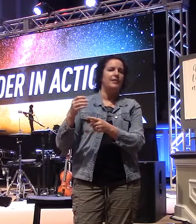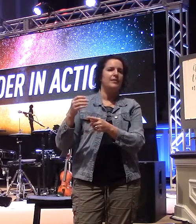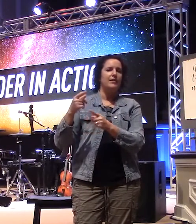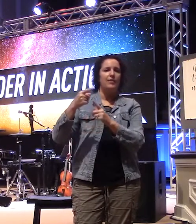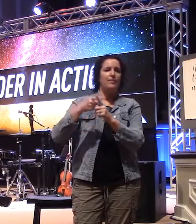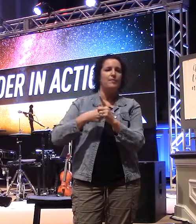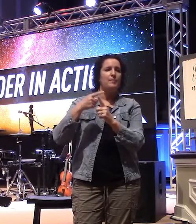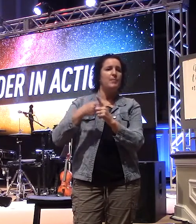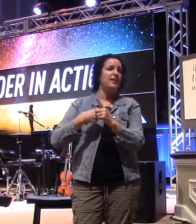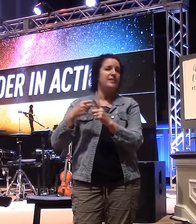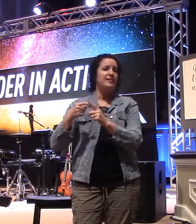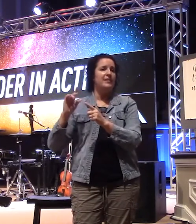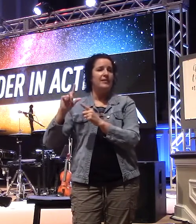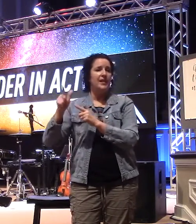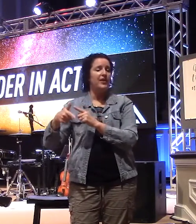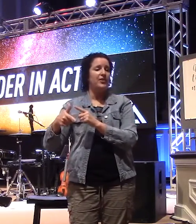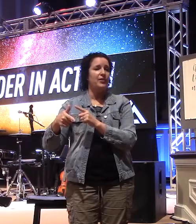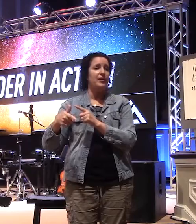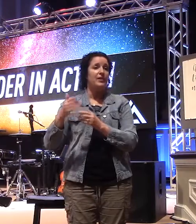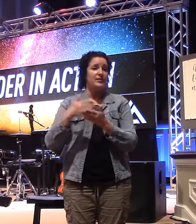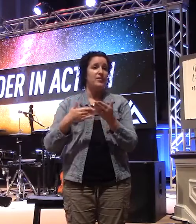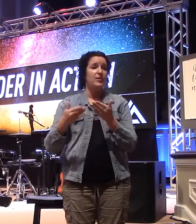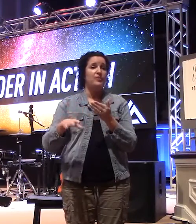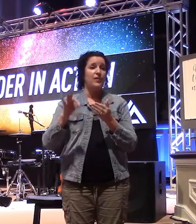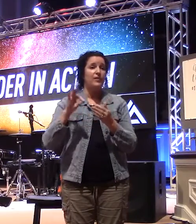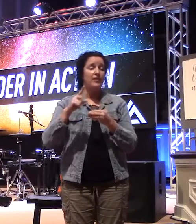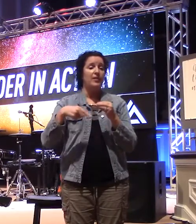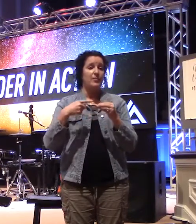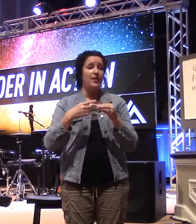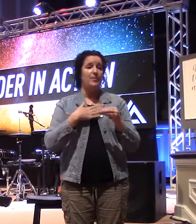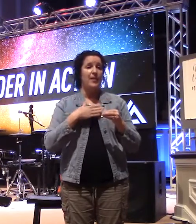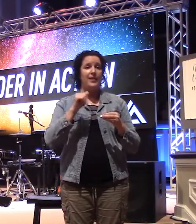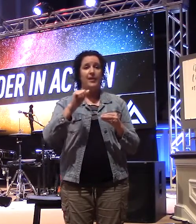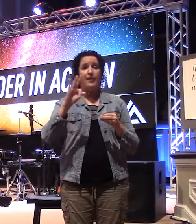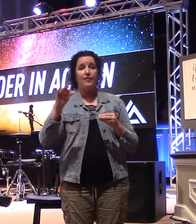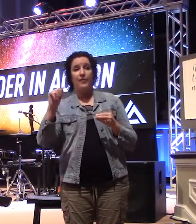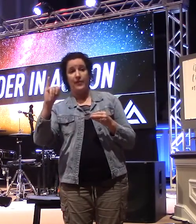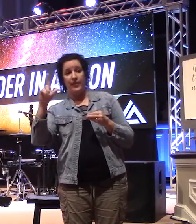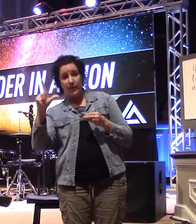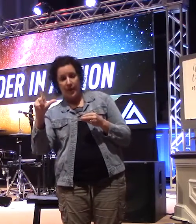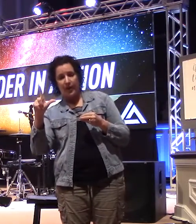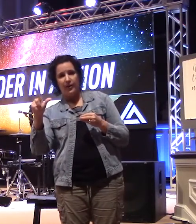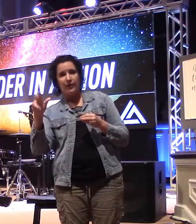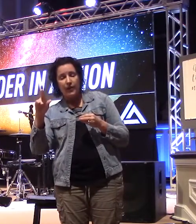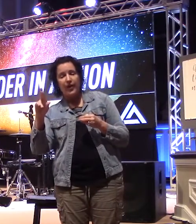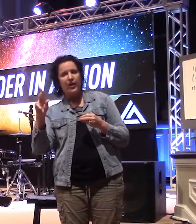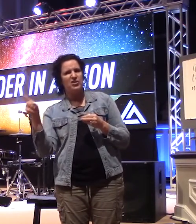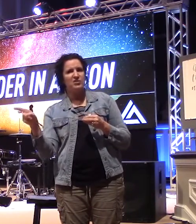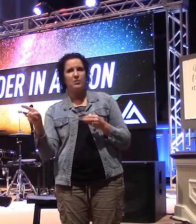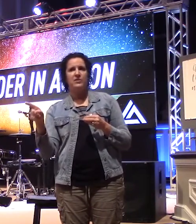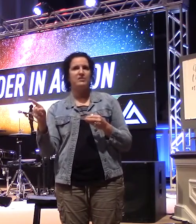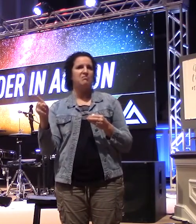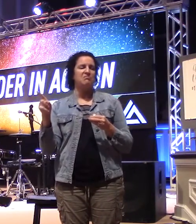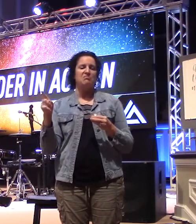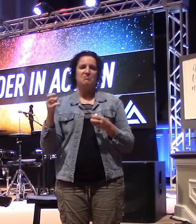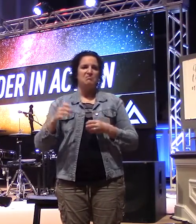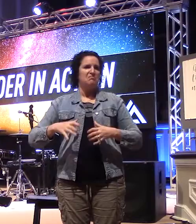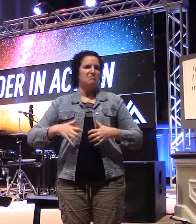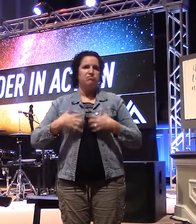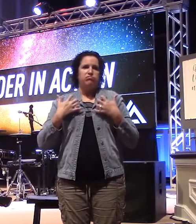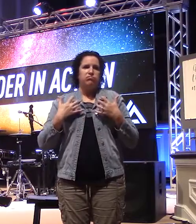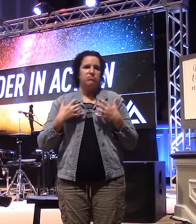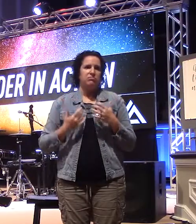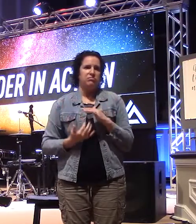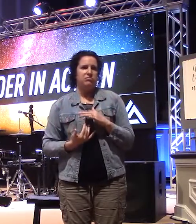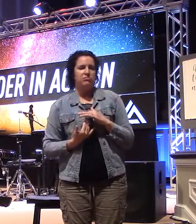affair, but not from me, from another source. She was irate. And we had a rocky year, and after a year,